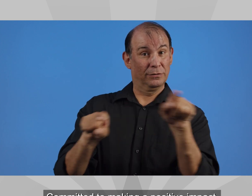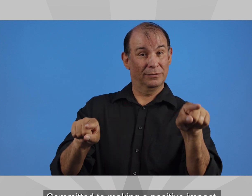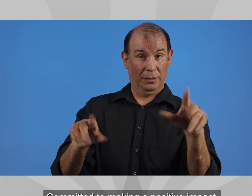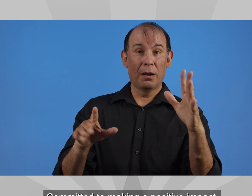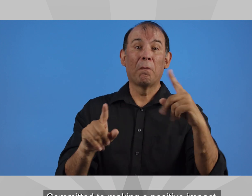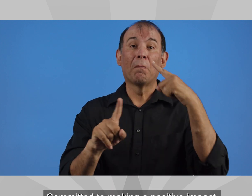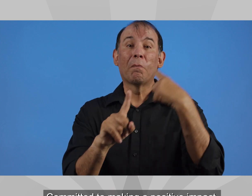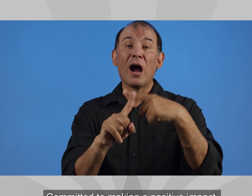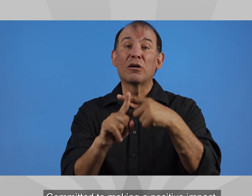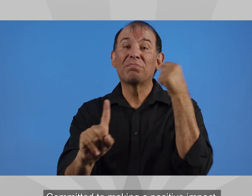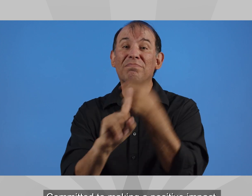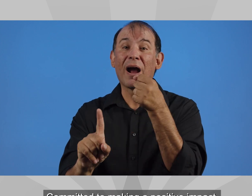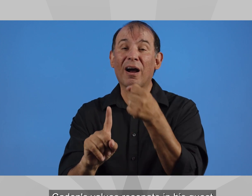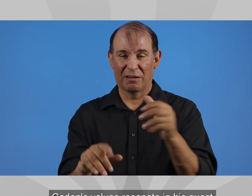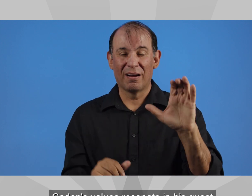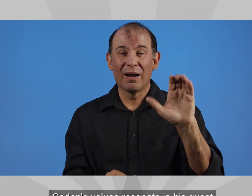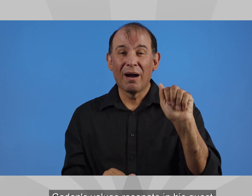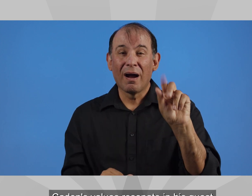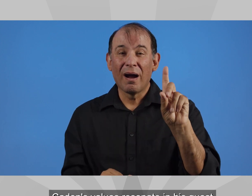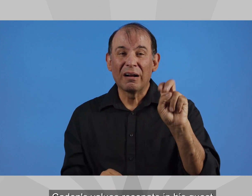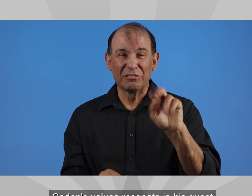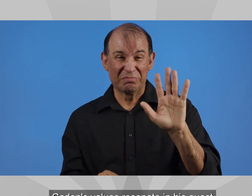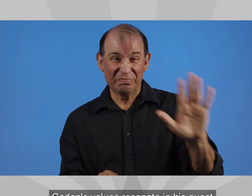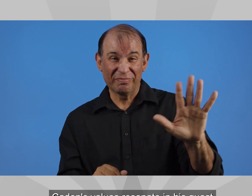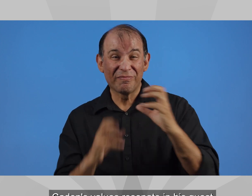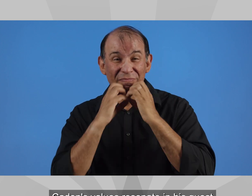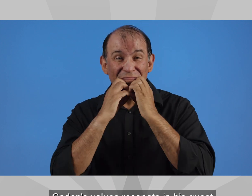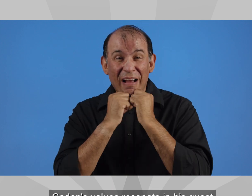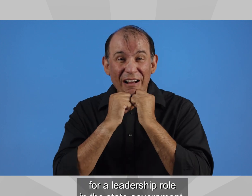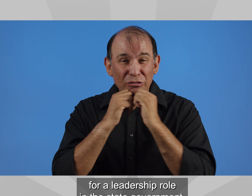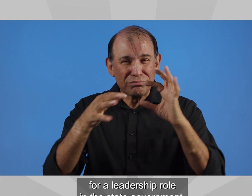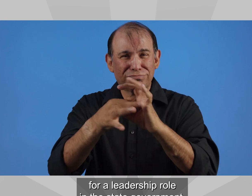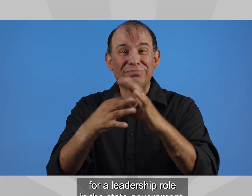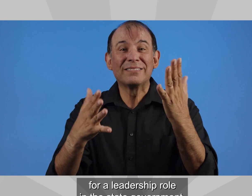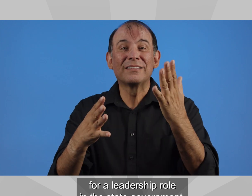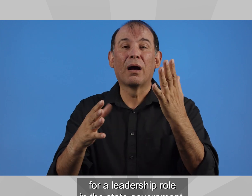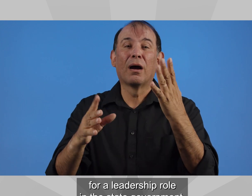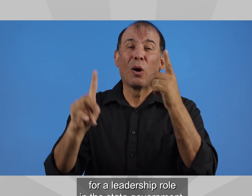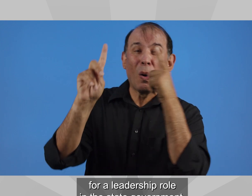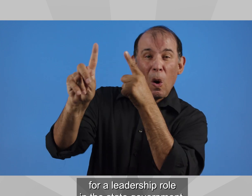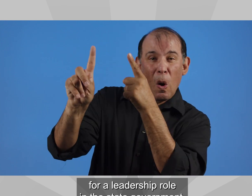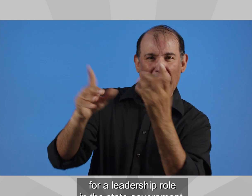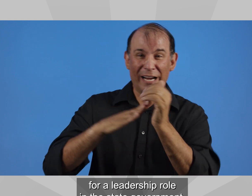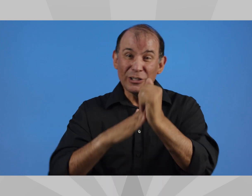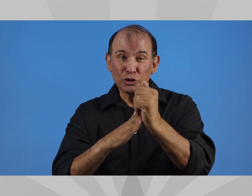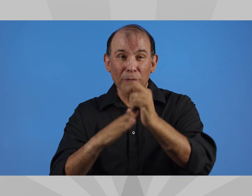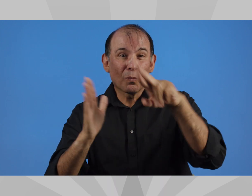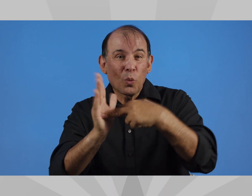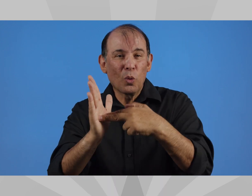Committed to making a positive impact, Caden's values resonate in his quest for a leadership role in the state